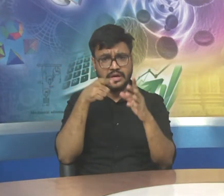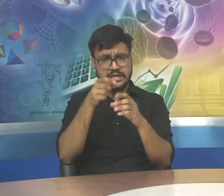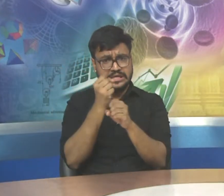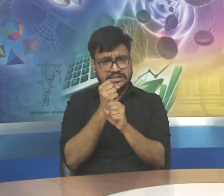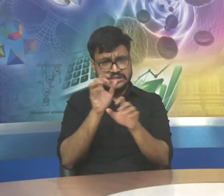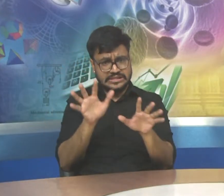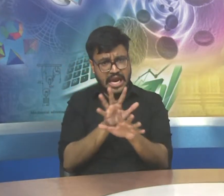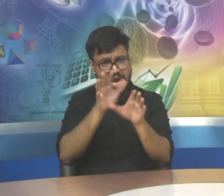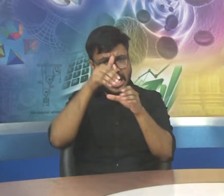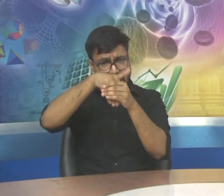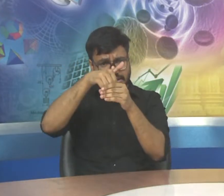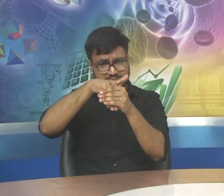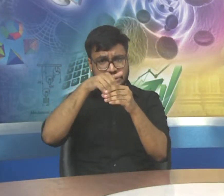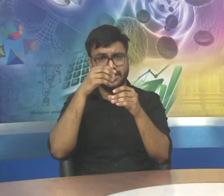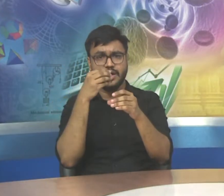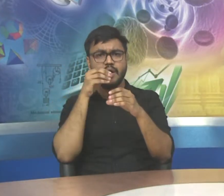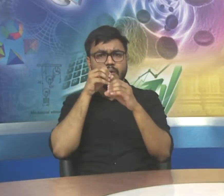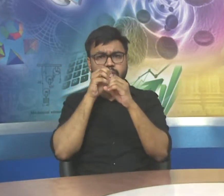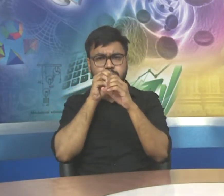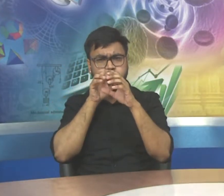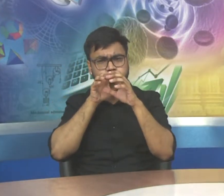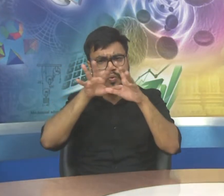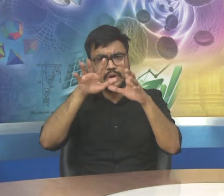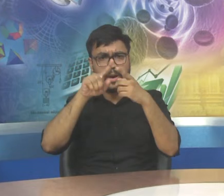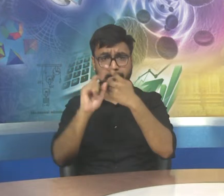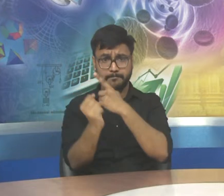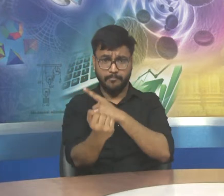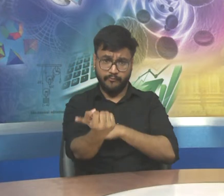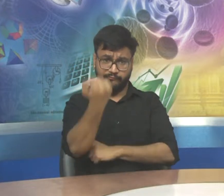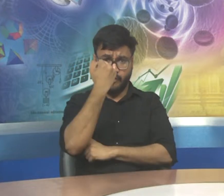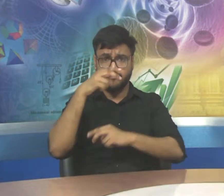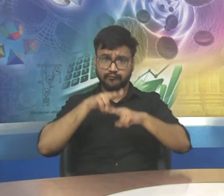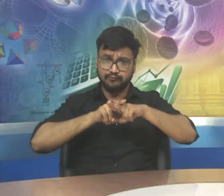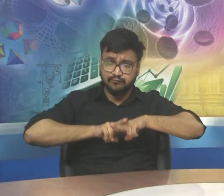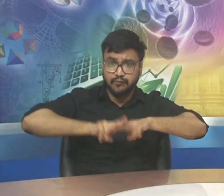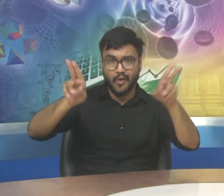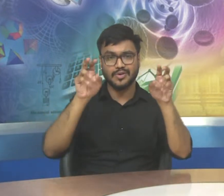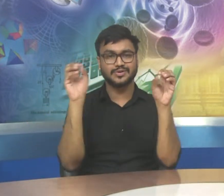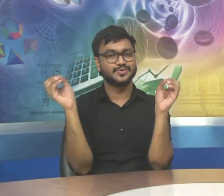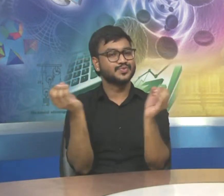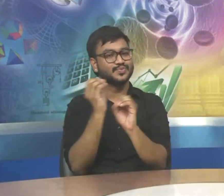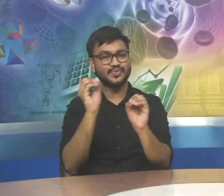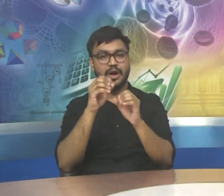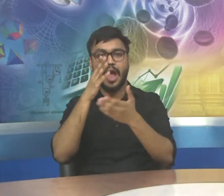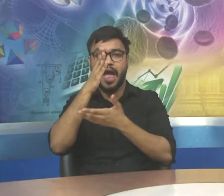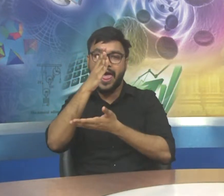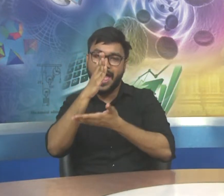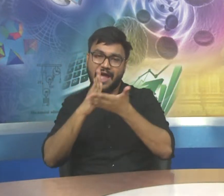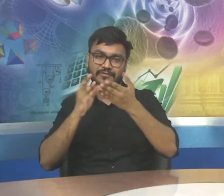Because when air goes in easily, it contains less energy.